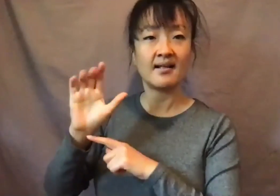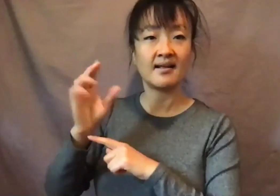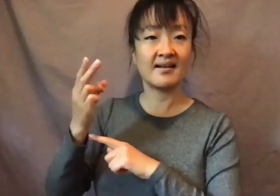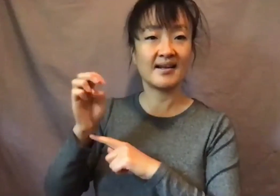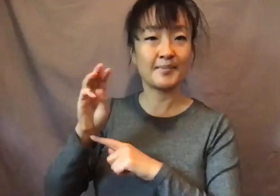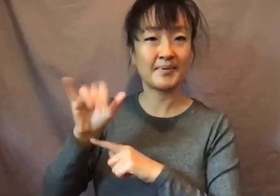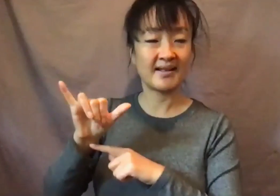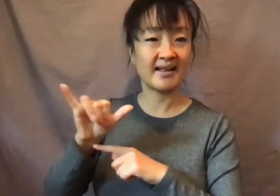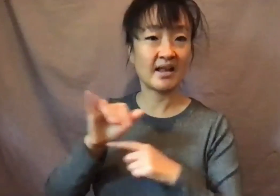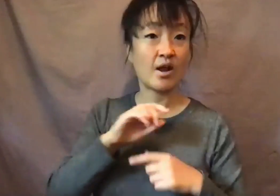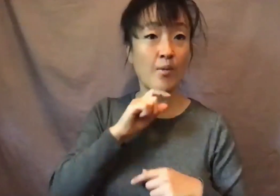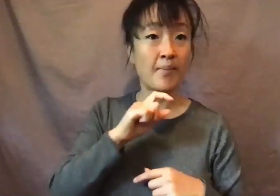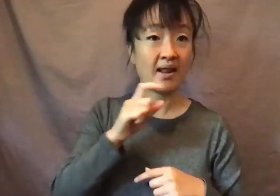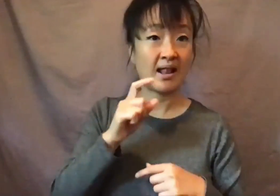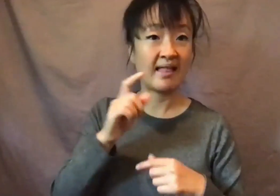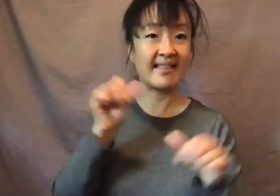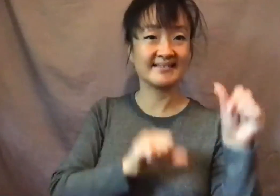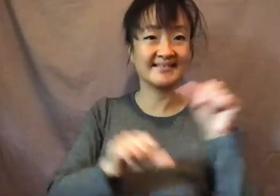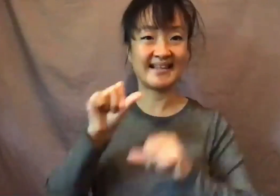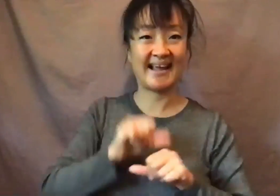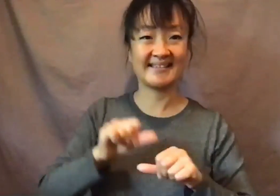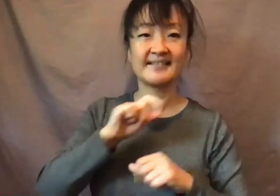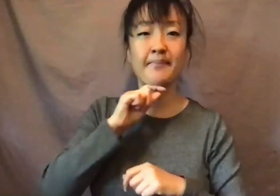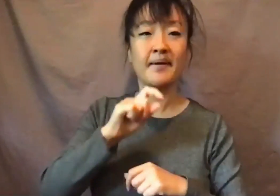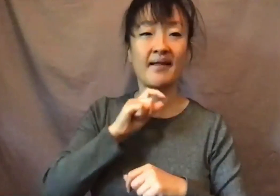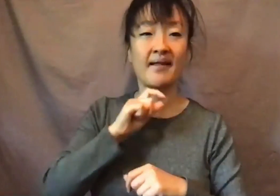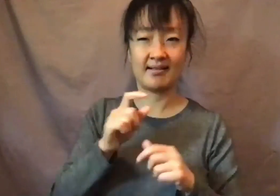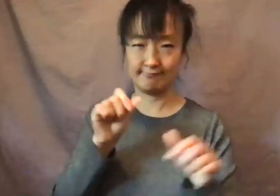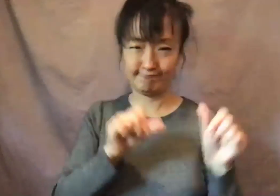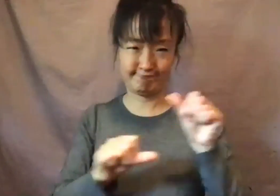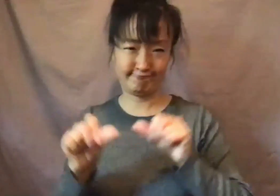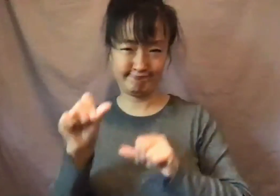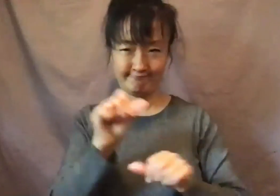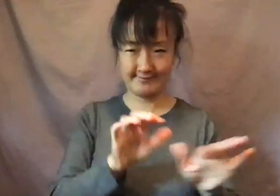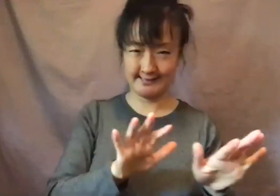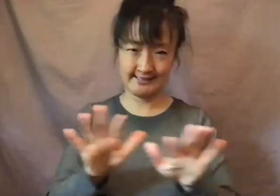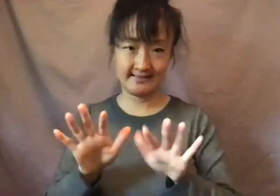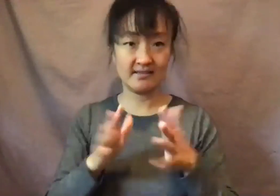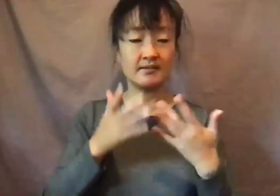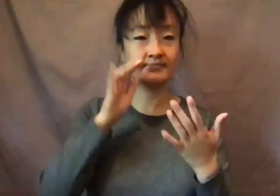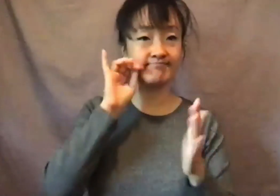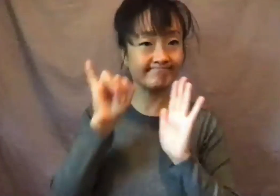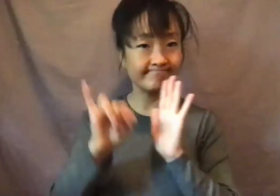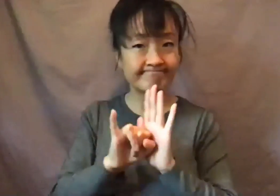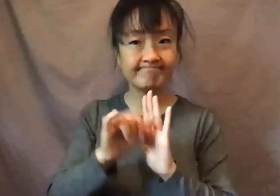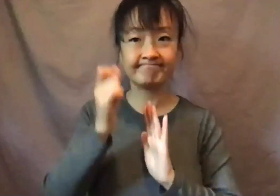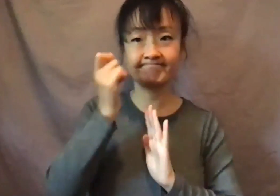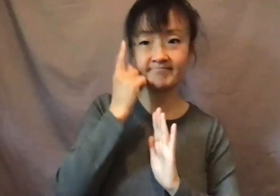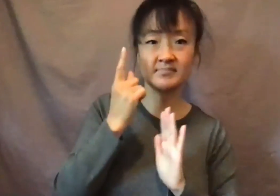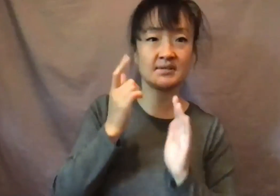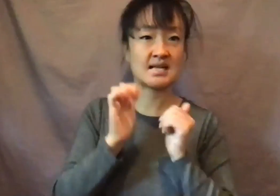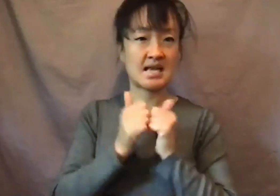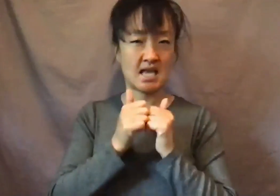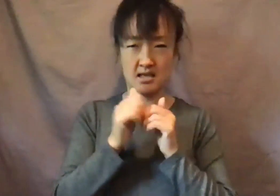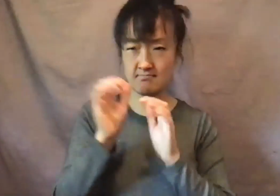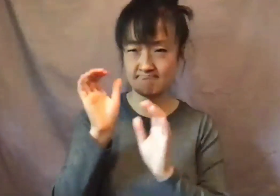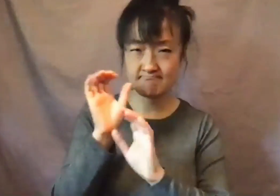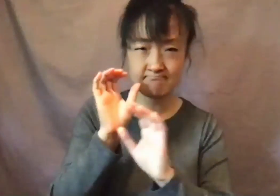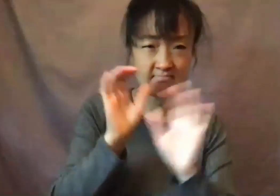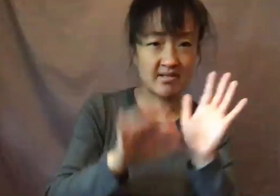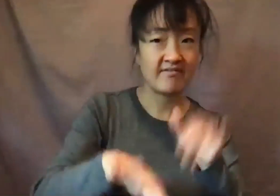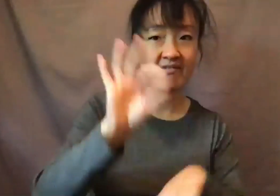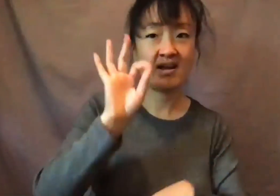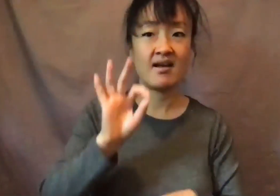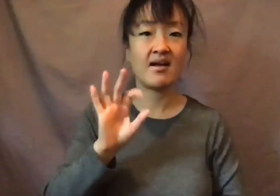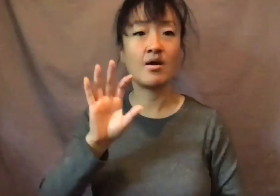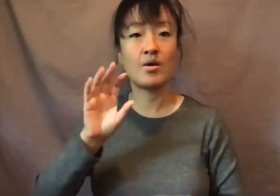metallurgy, right? The science of metals, right? One, they had to understand what and identify how to find this ore,